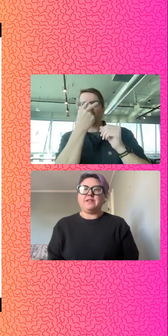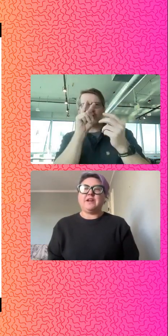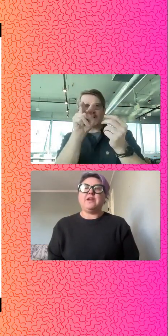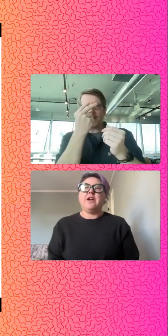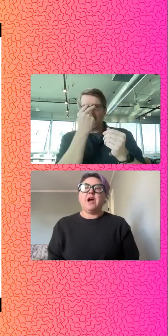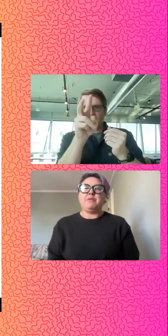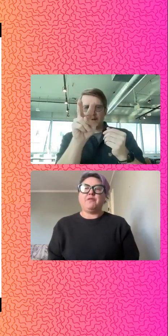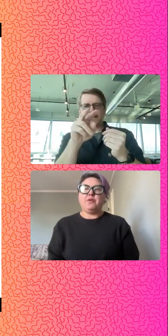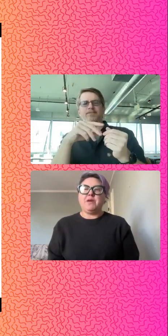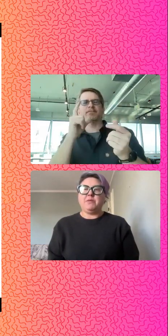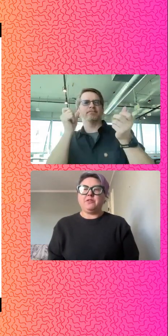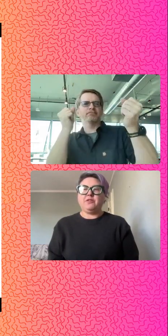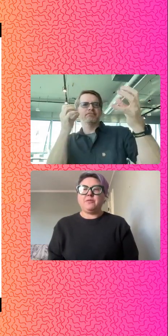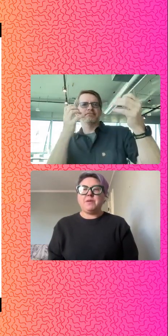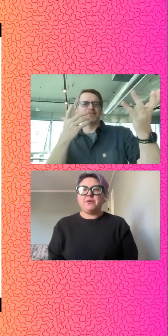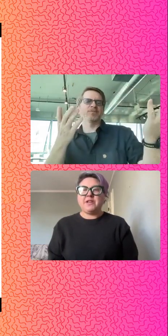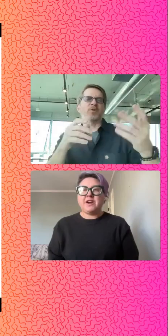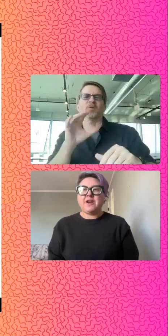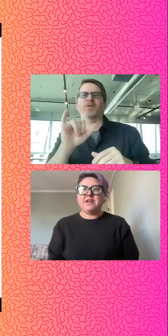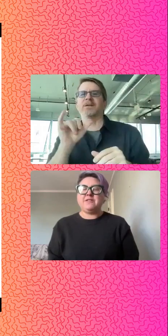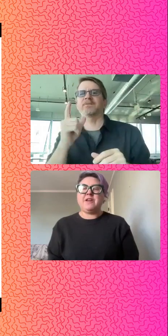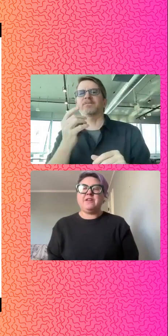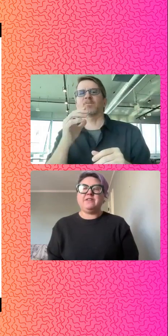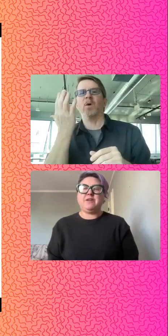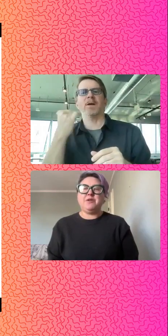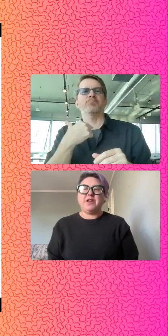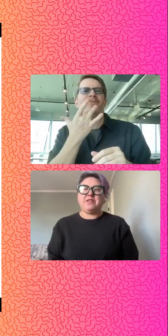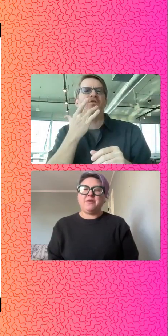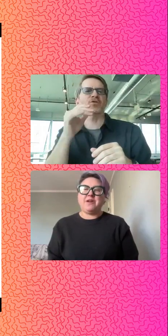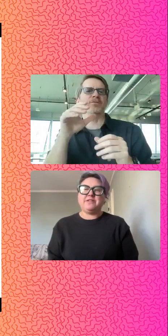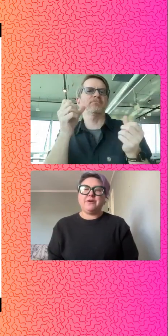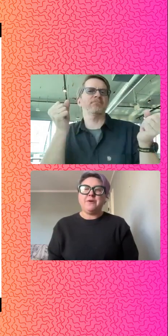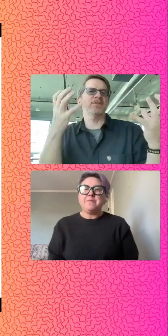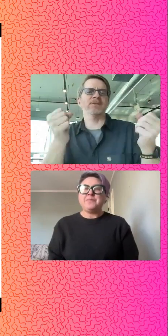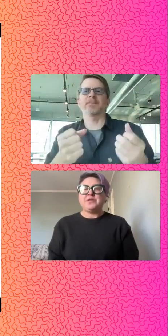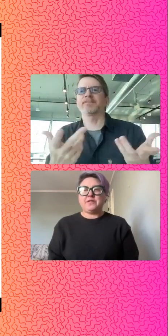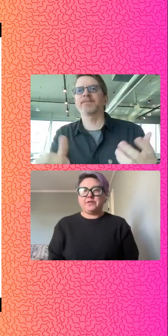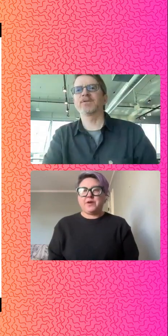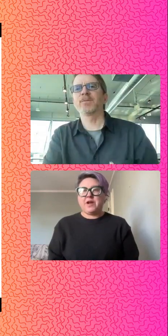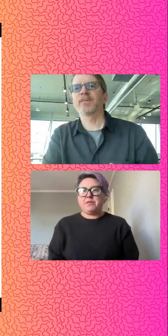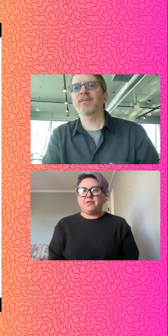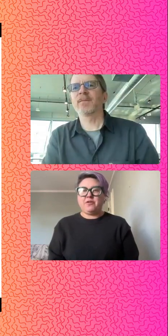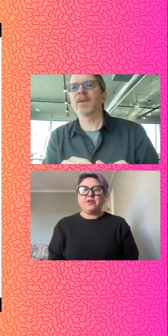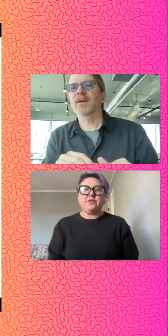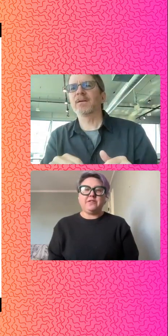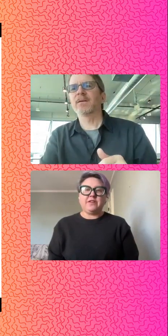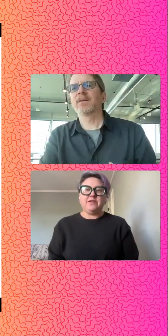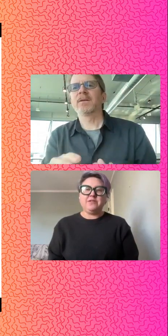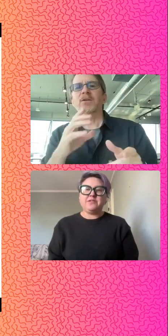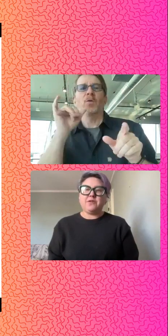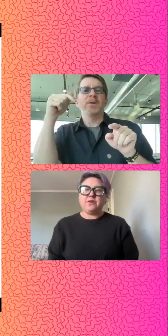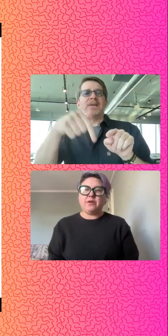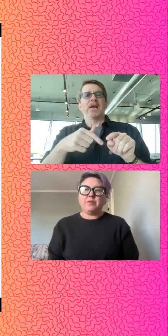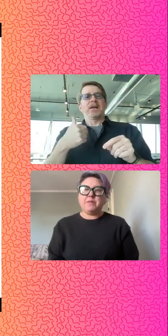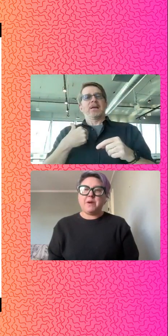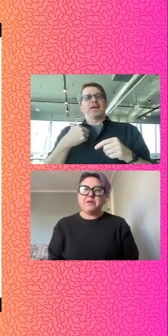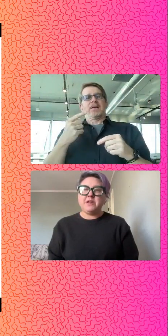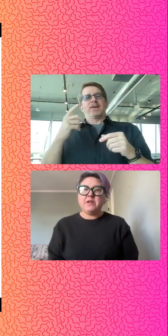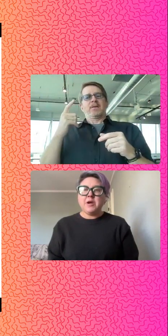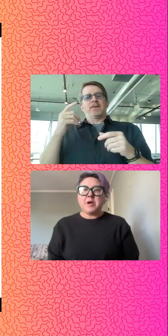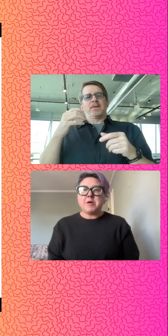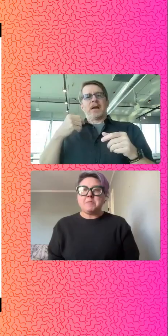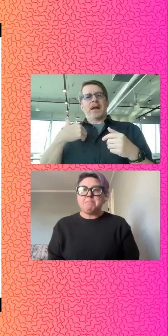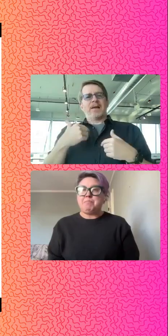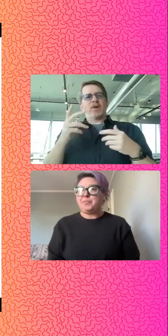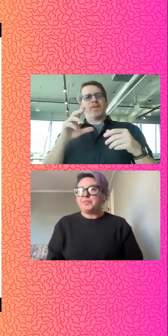notes and things like that. I prefer to be able to look people in the eye and communicate that way. So this is why I prefer using sign language. So a little bit about